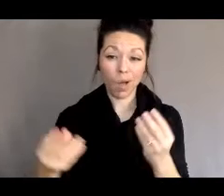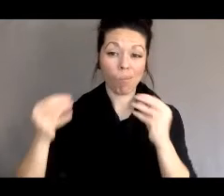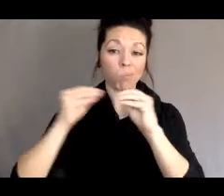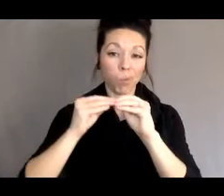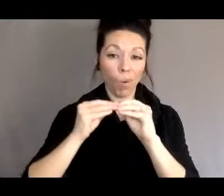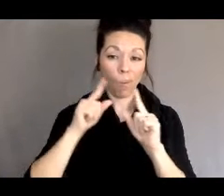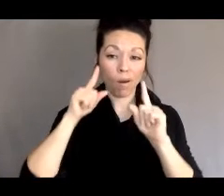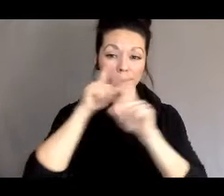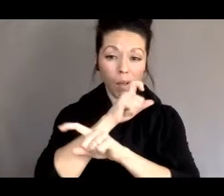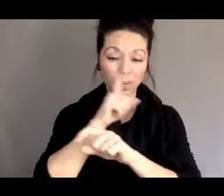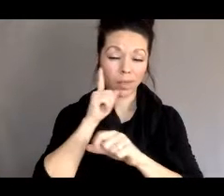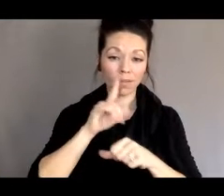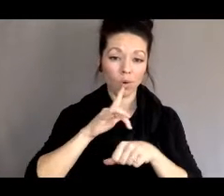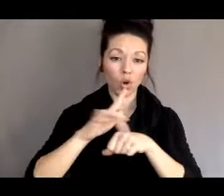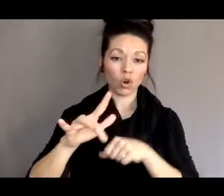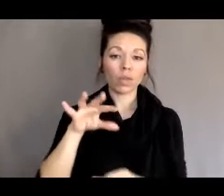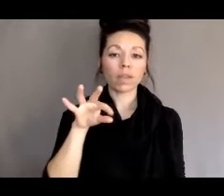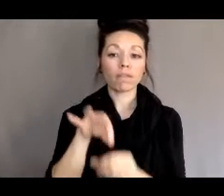voting.